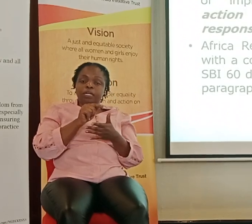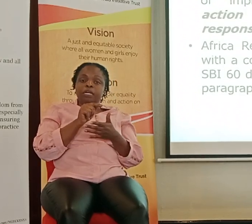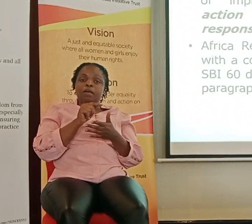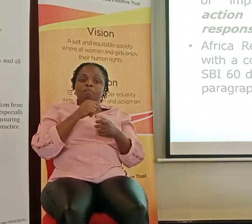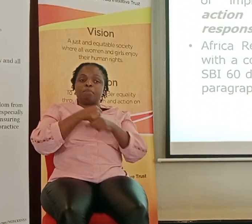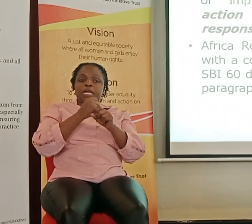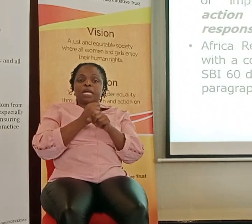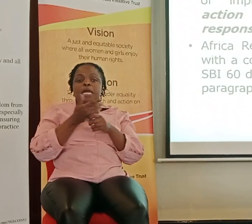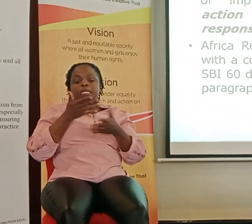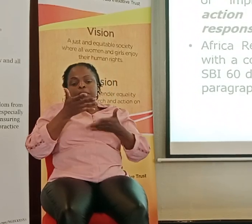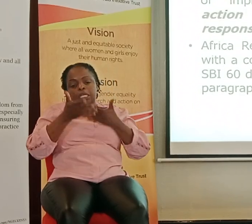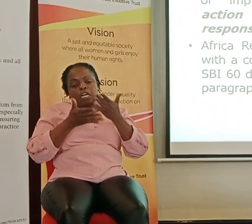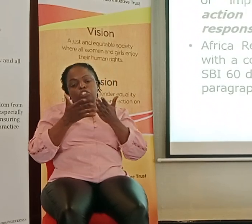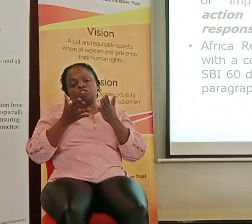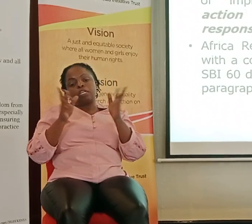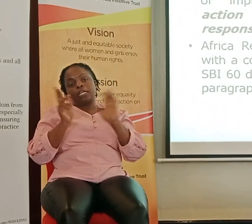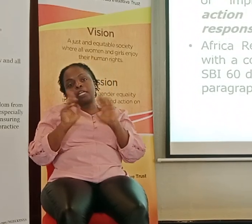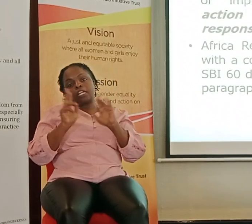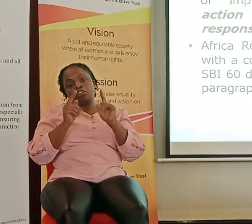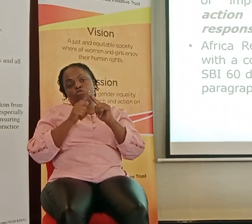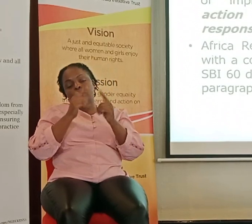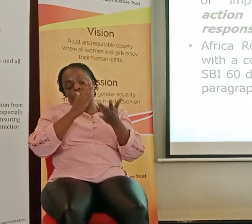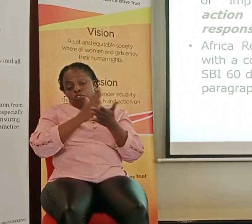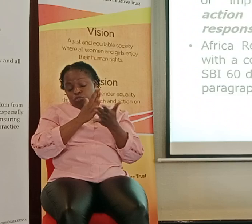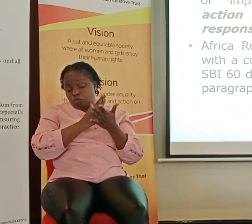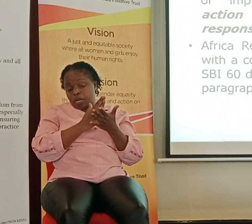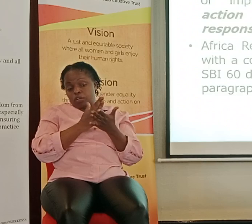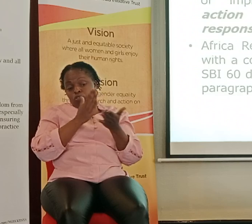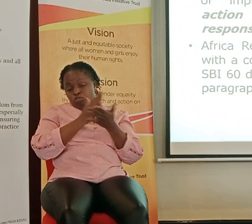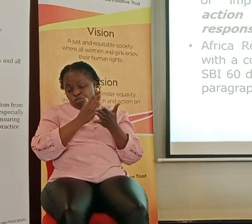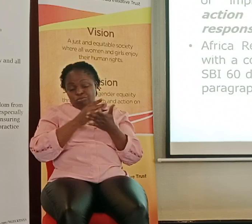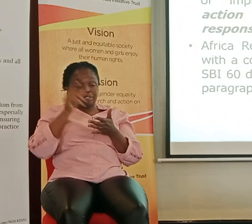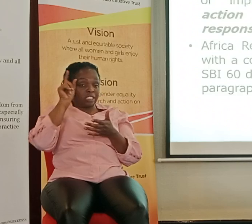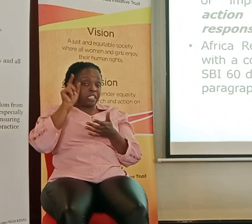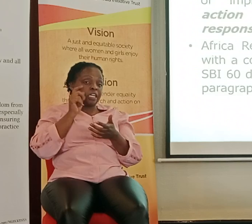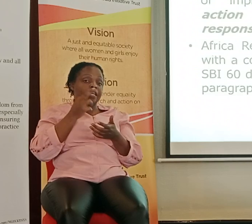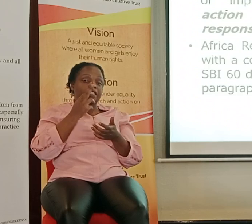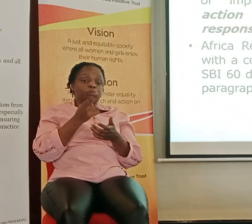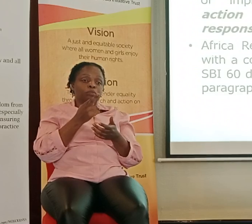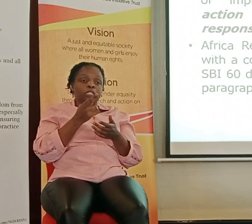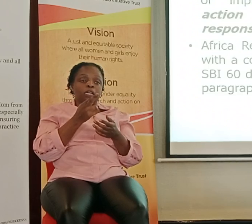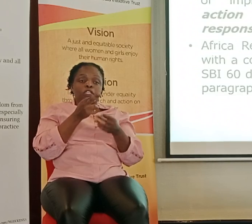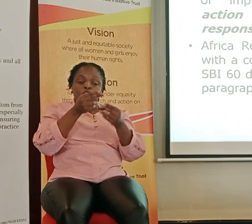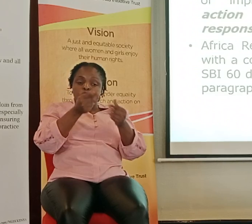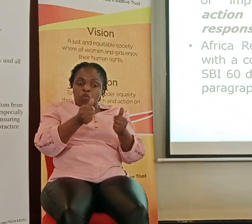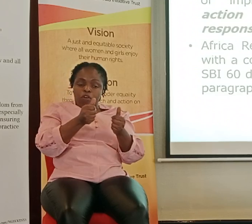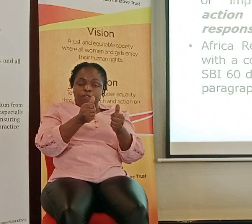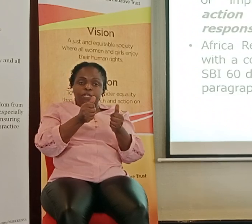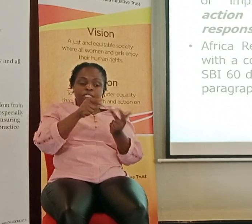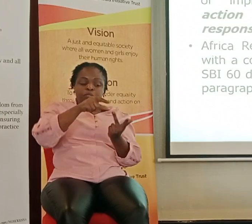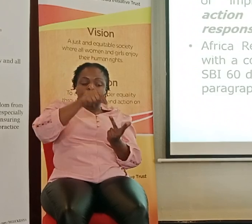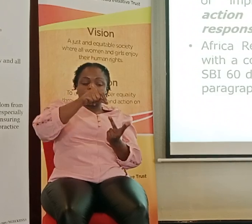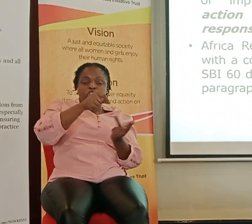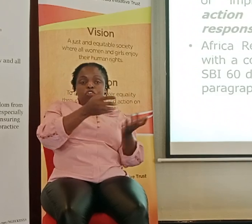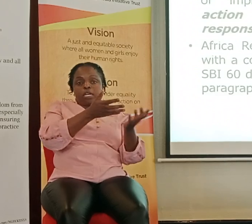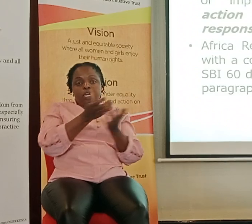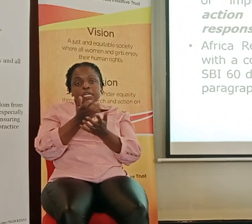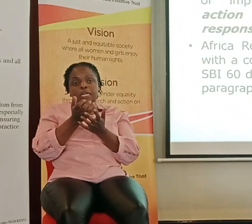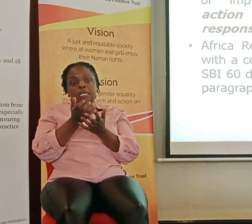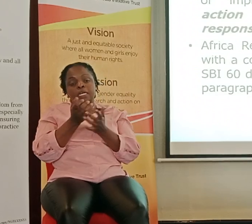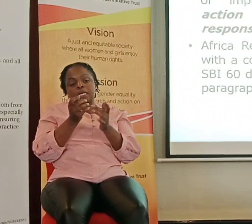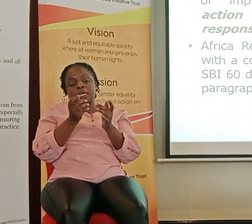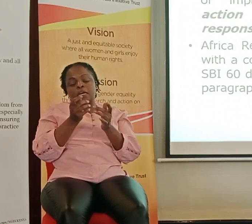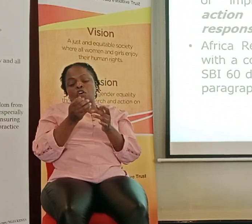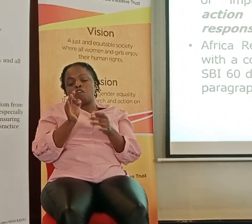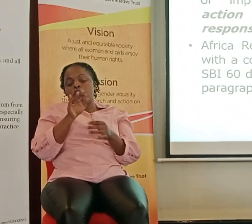especially ensuring that they are gender responsive and address the special needs and realities of men